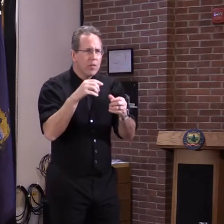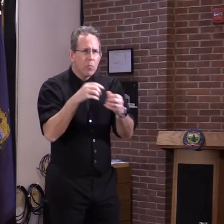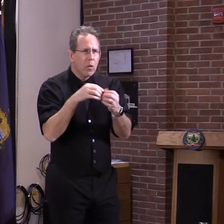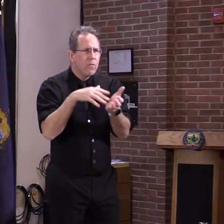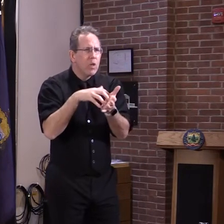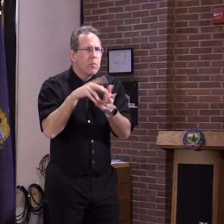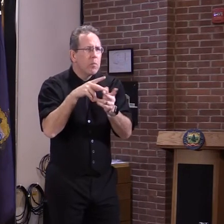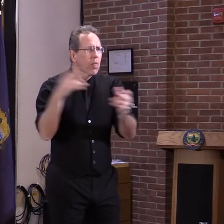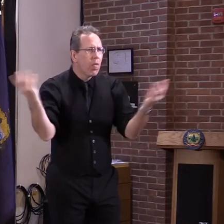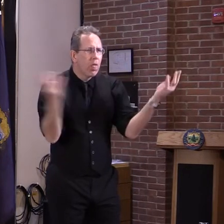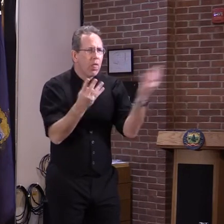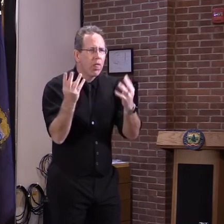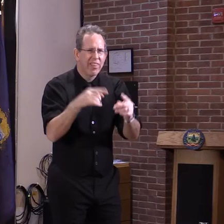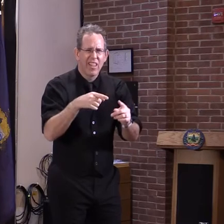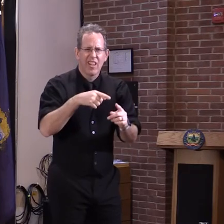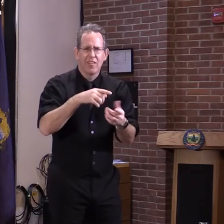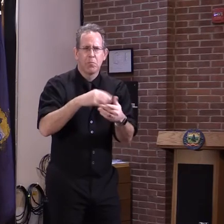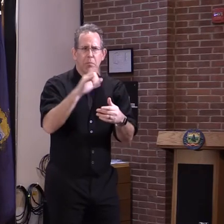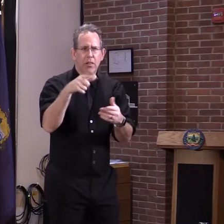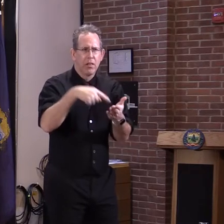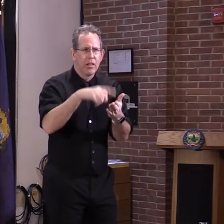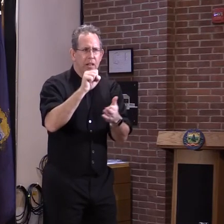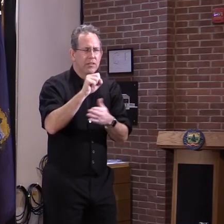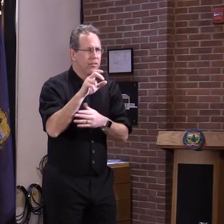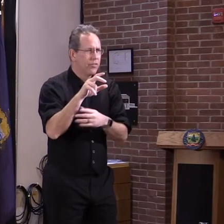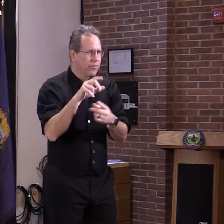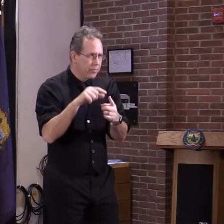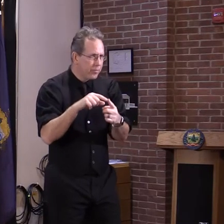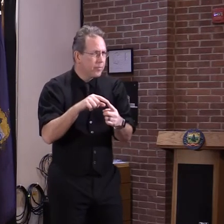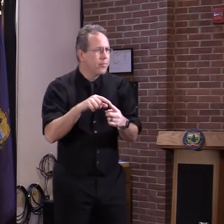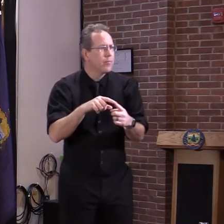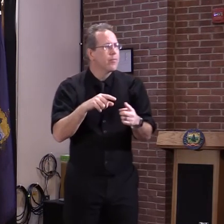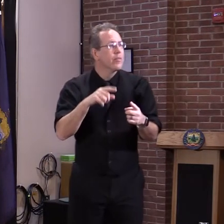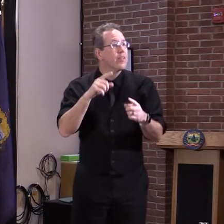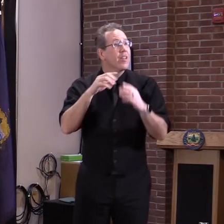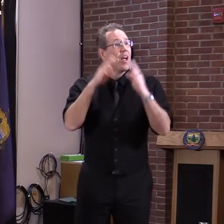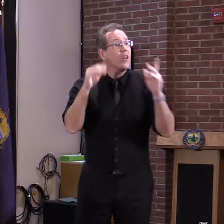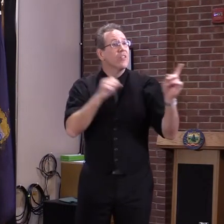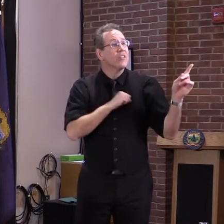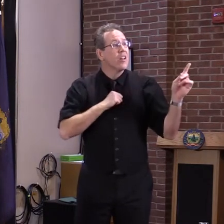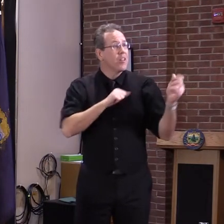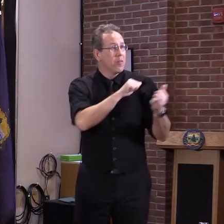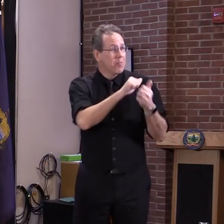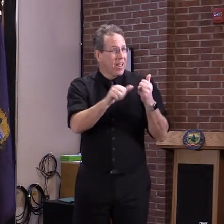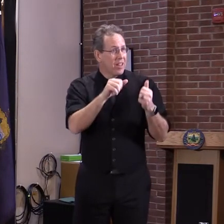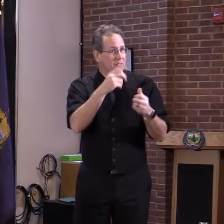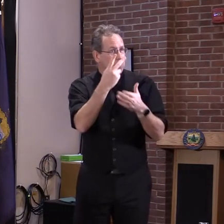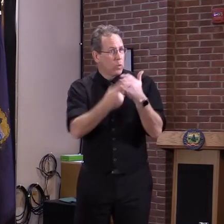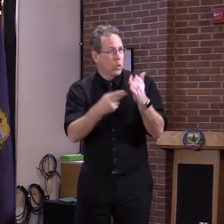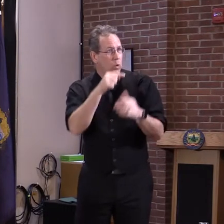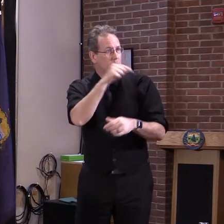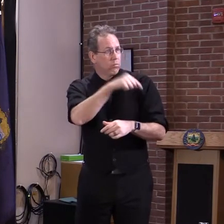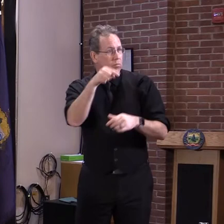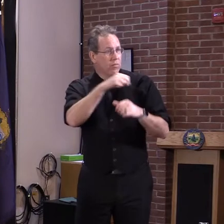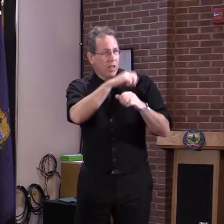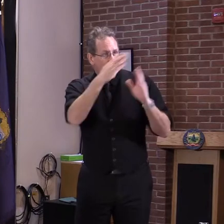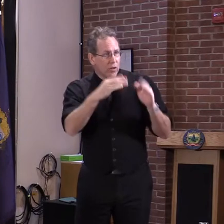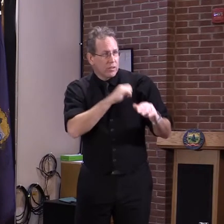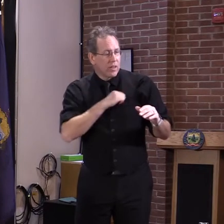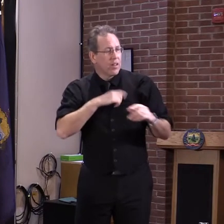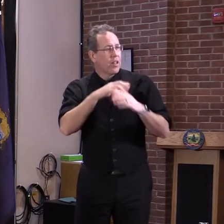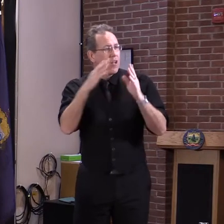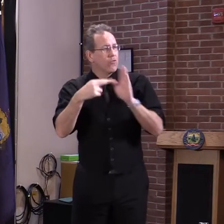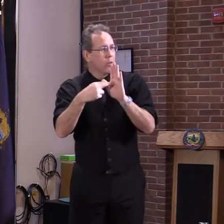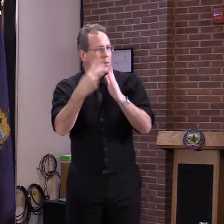Now that it's passed, both the House and the Senate needs to be reconciled, but it's passed both chambers. What do you think about a